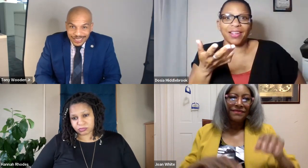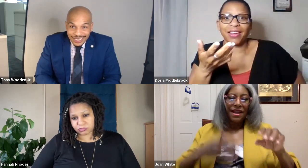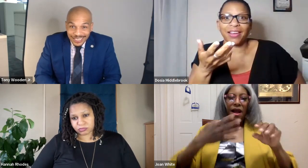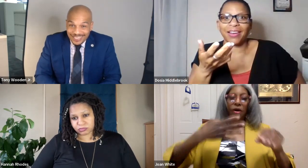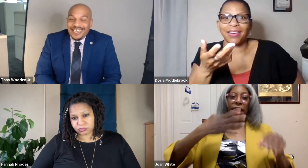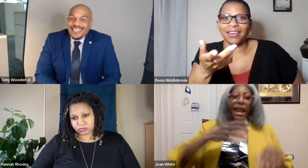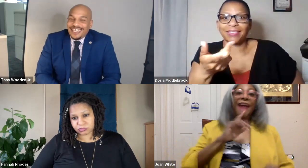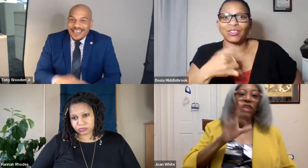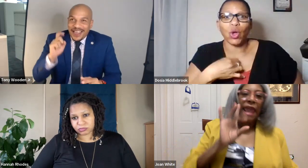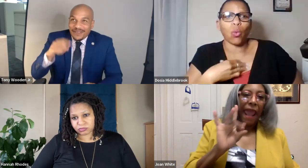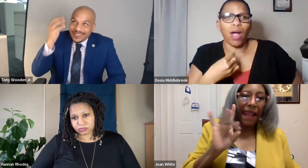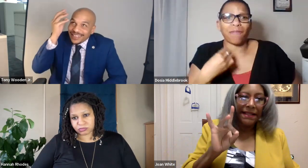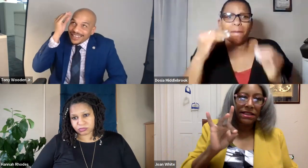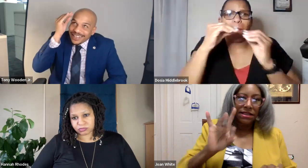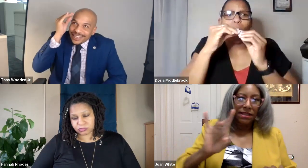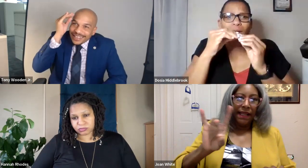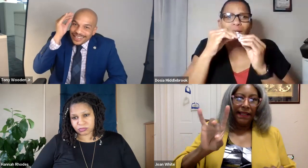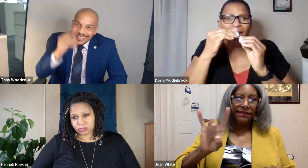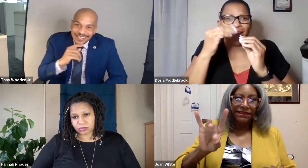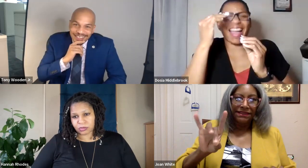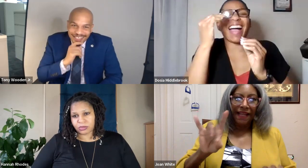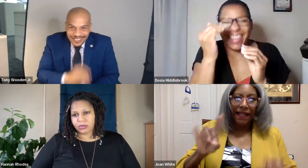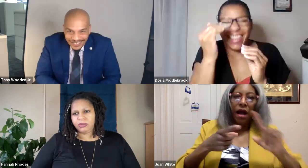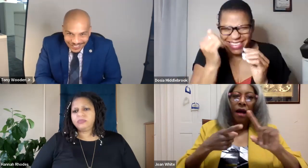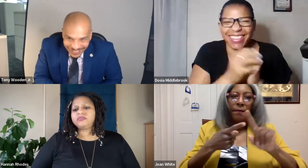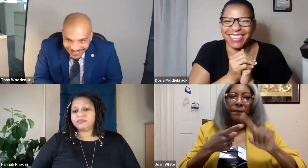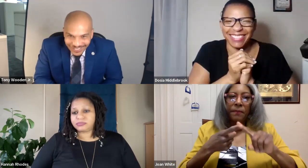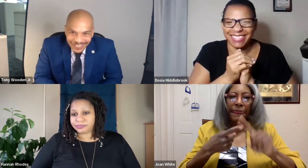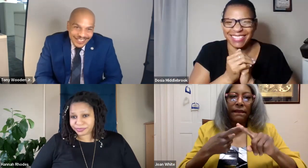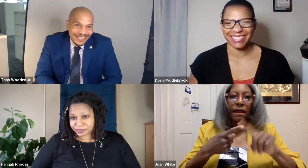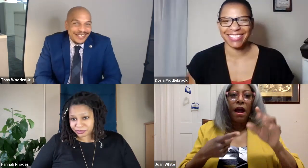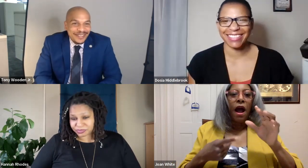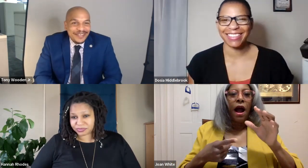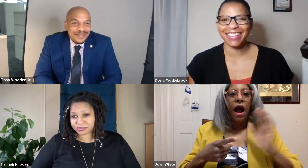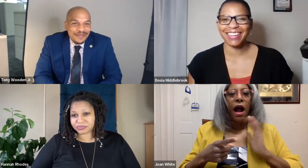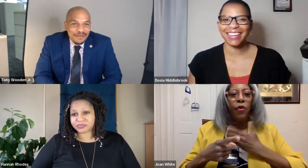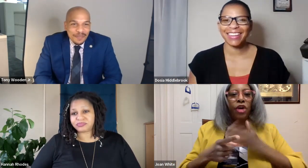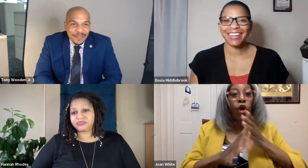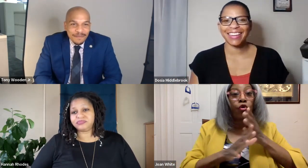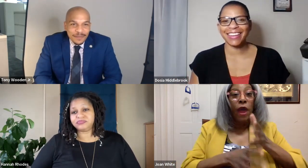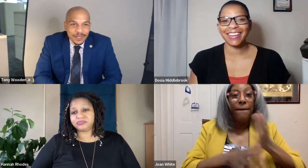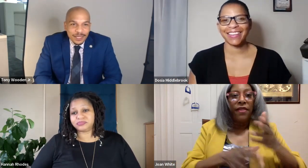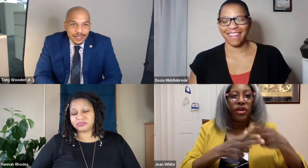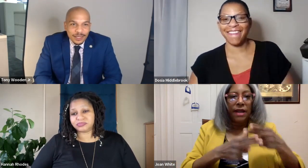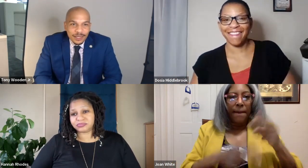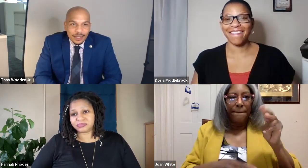So I know Mary's line has a lot. We're part of that. And she had 8. And then